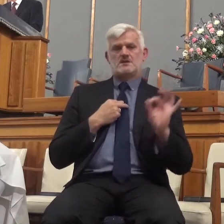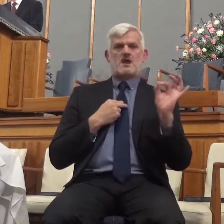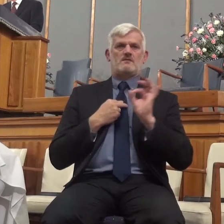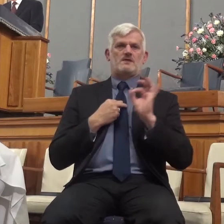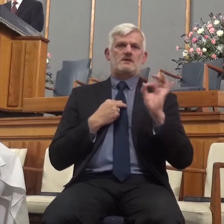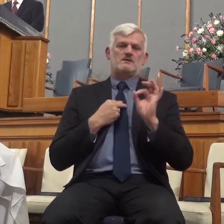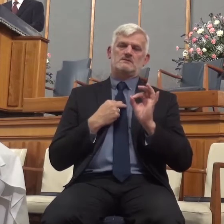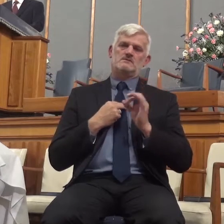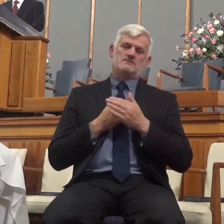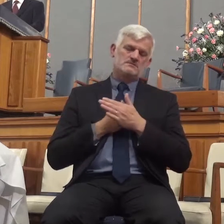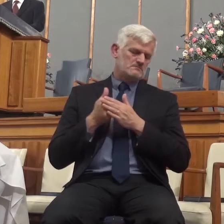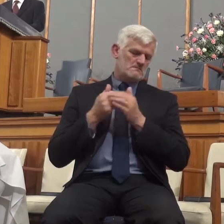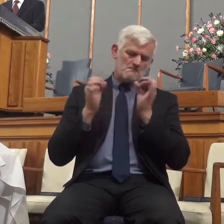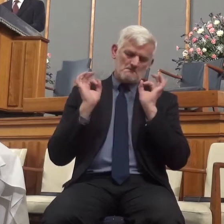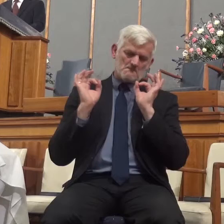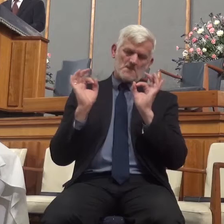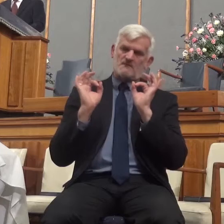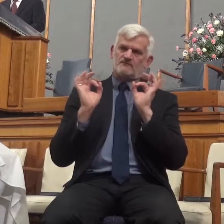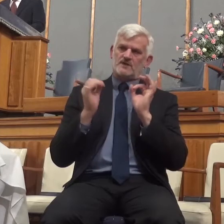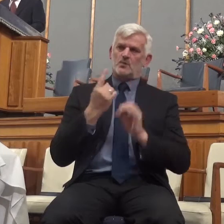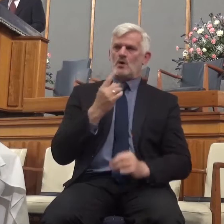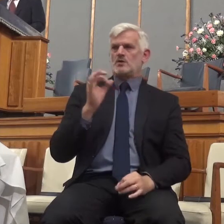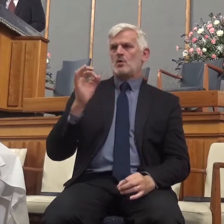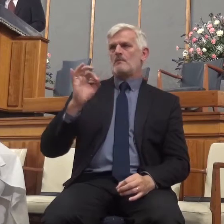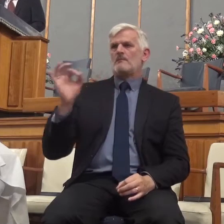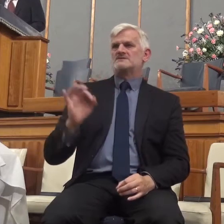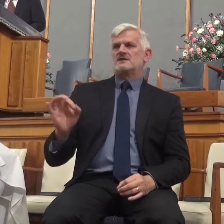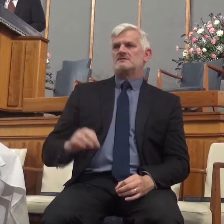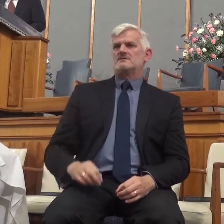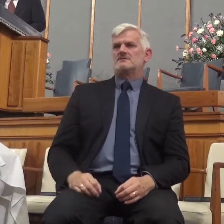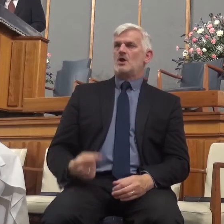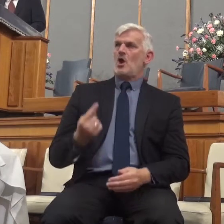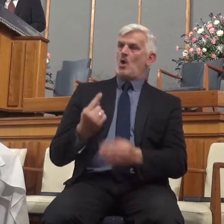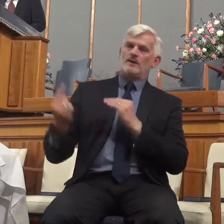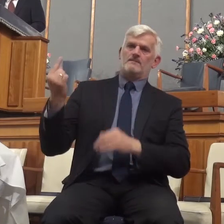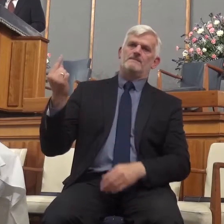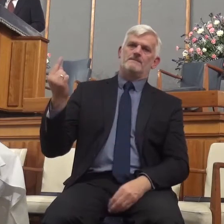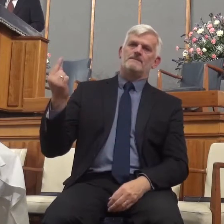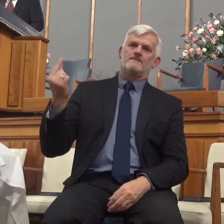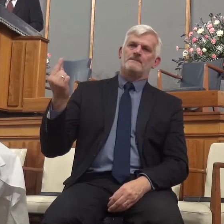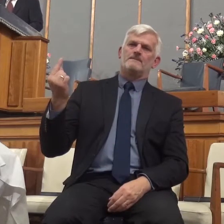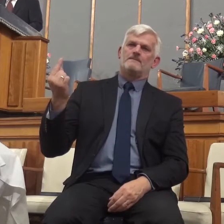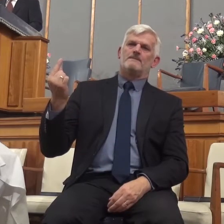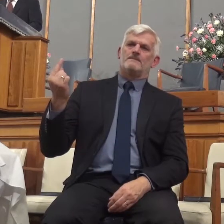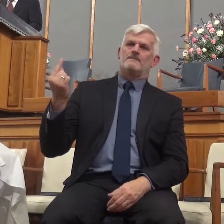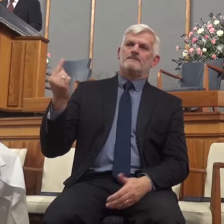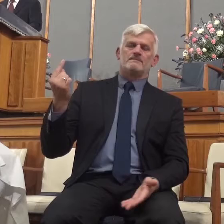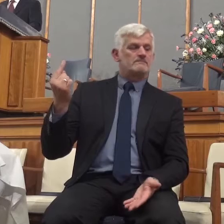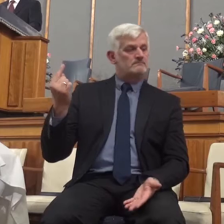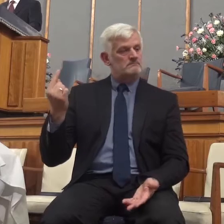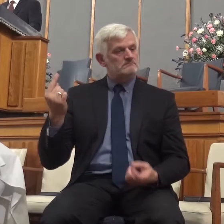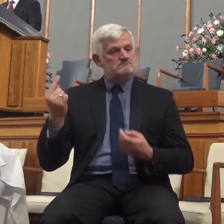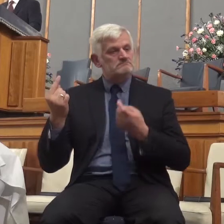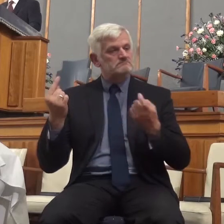all. And of course he's good in the sense that he's exclusively good. There is nothing, no one